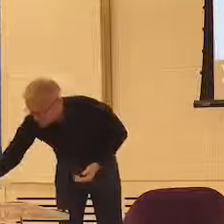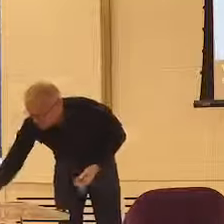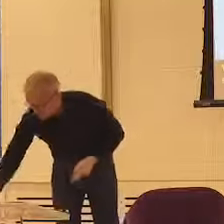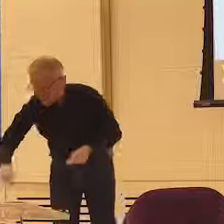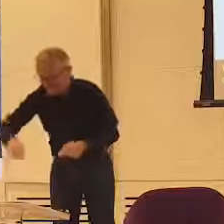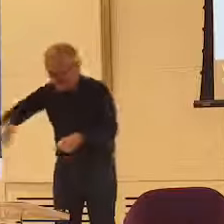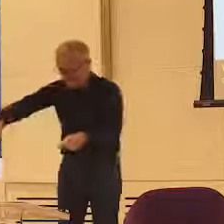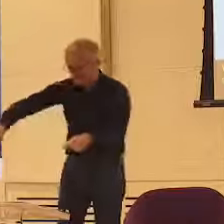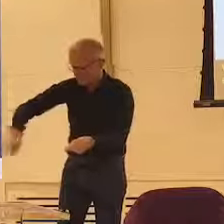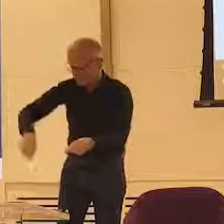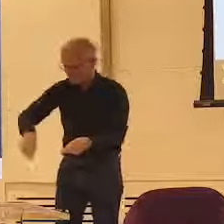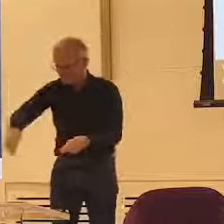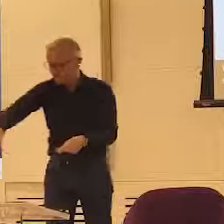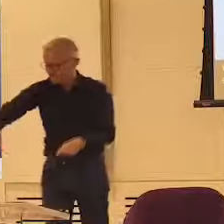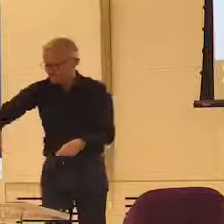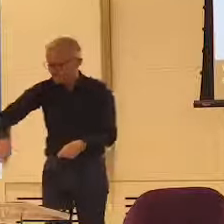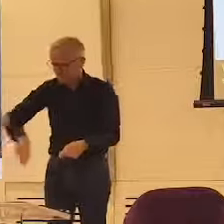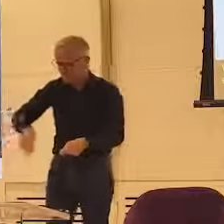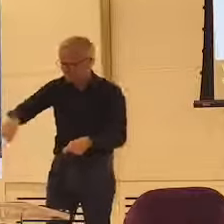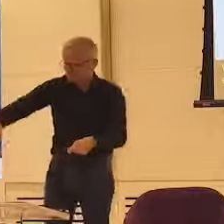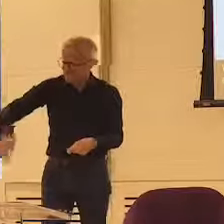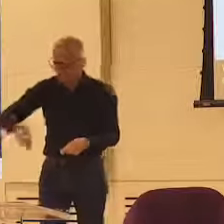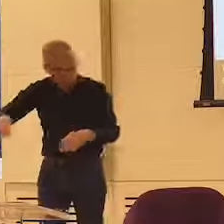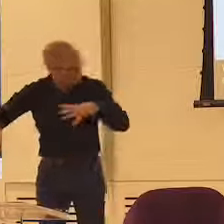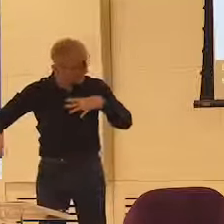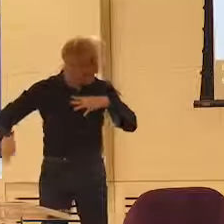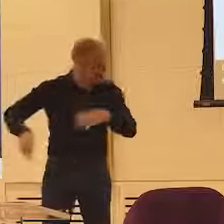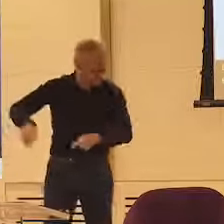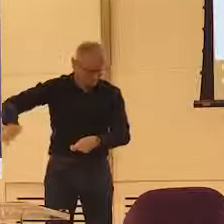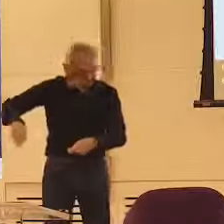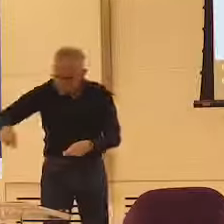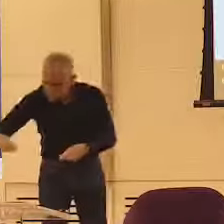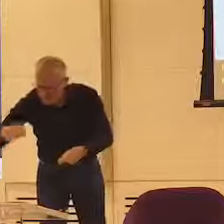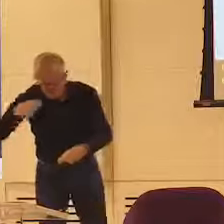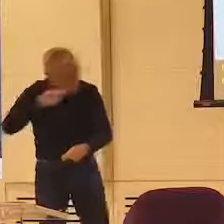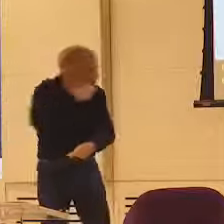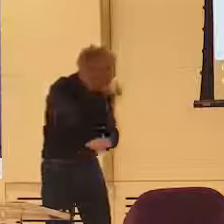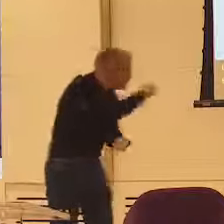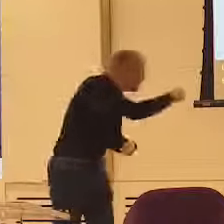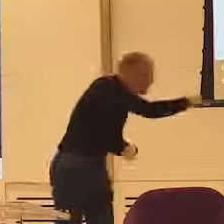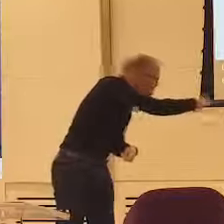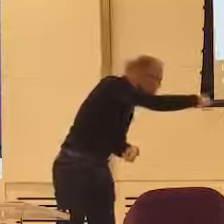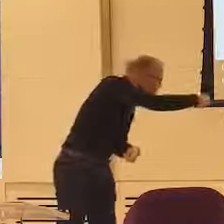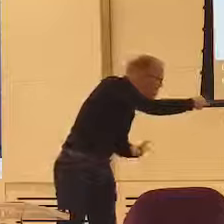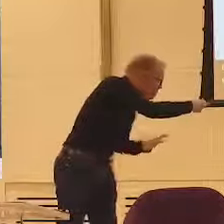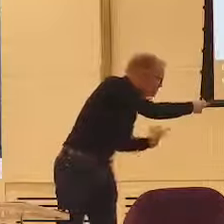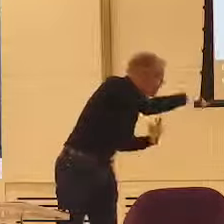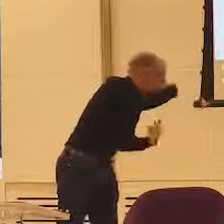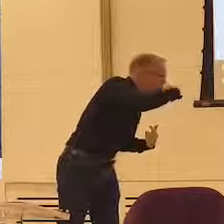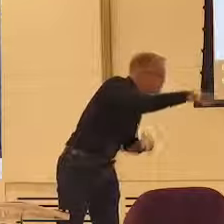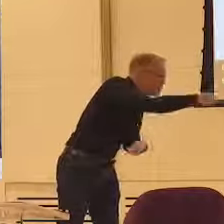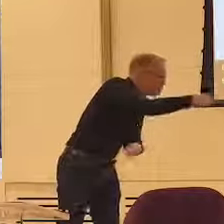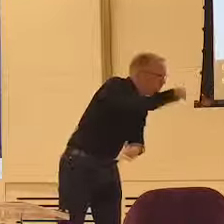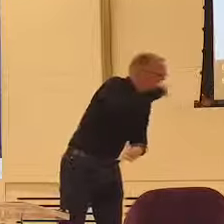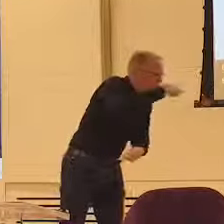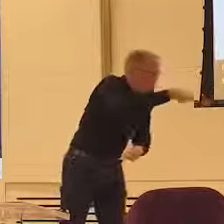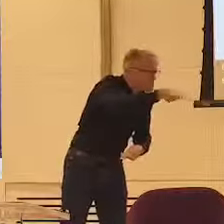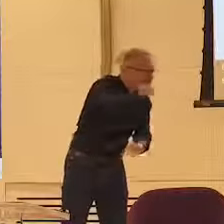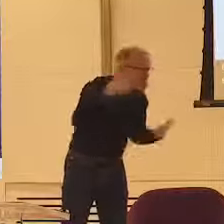number, an email, and a website. And I'm stirring this all in. And I'll let you have a